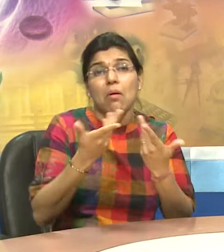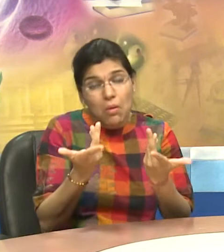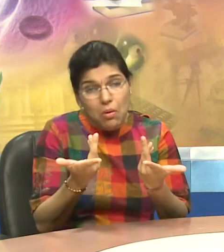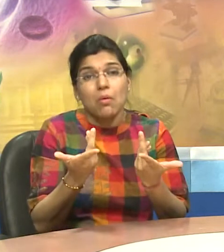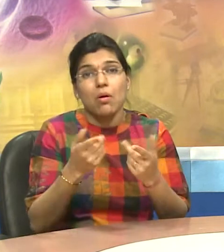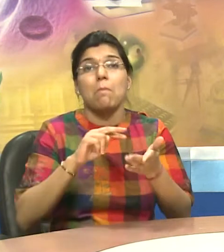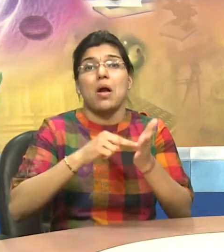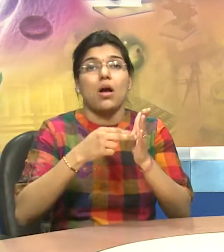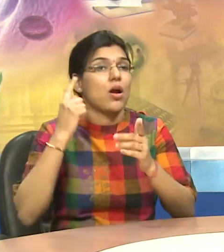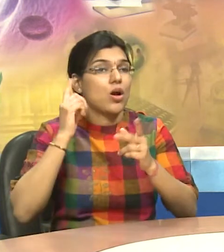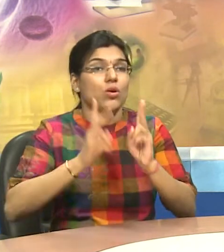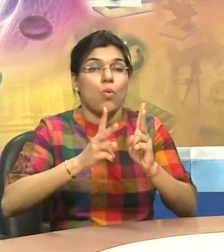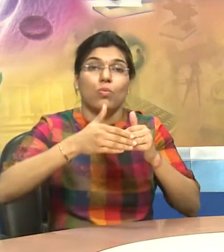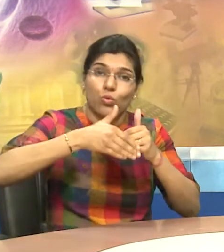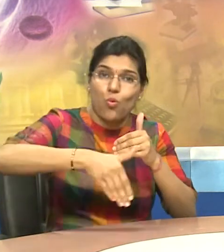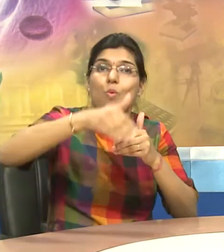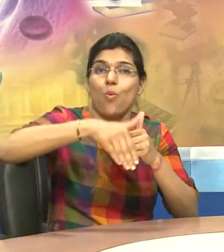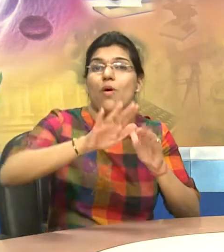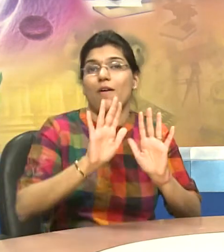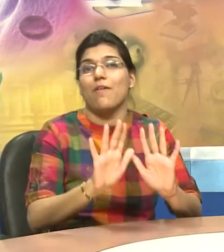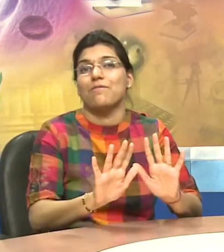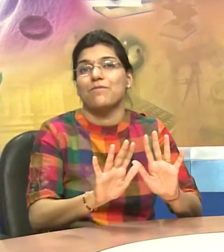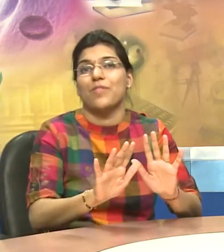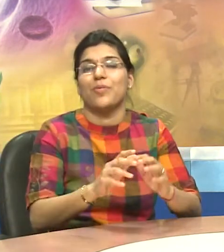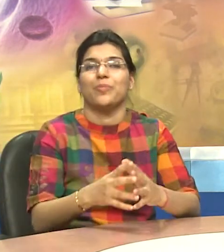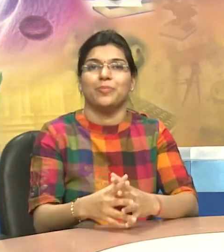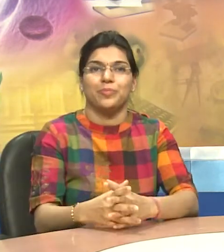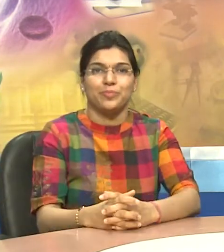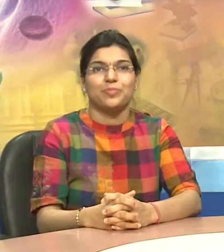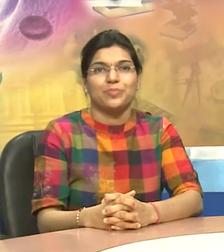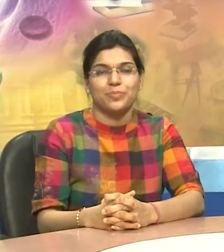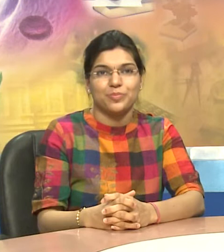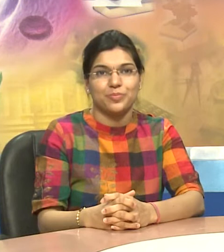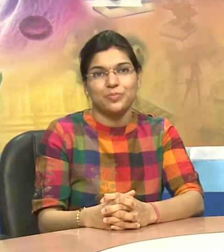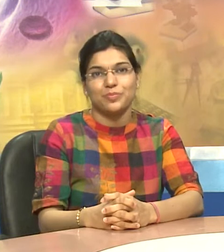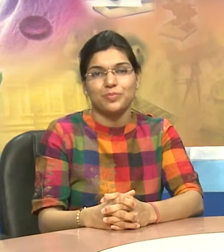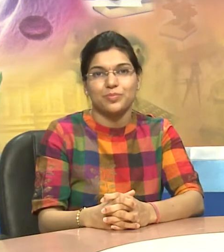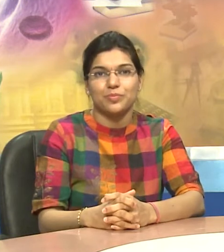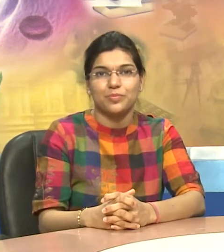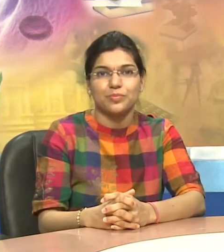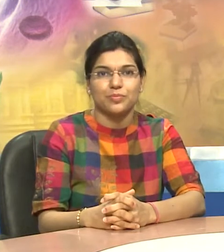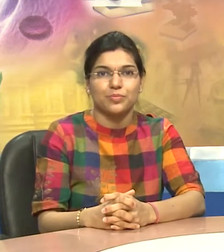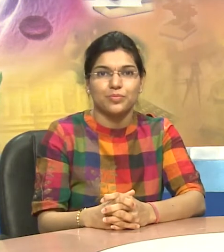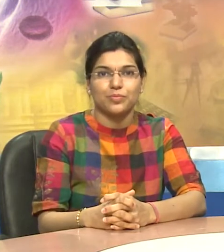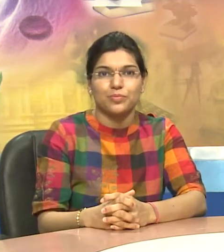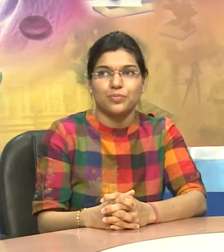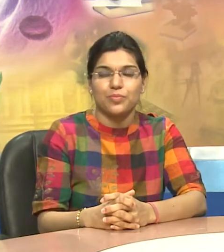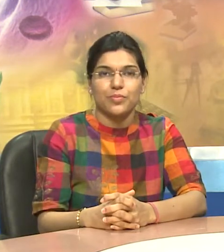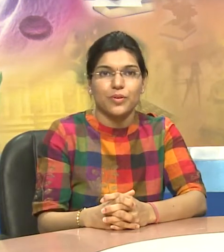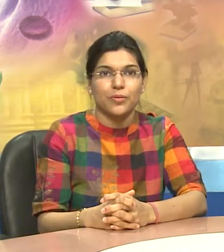no, won't get affected by the loud noise, but for continuing in the long term period, one will